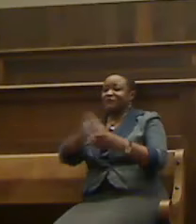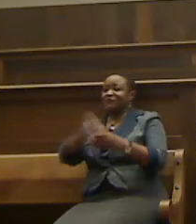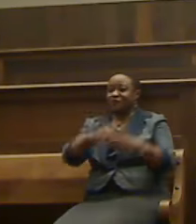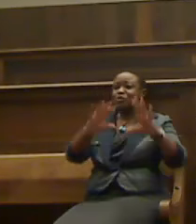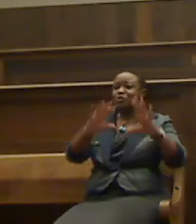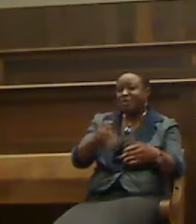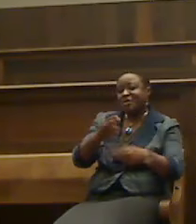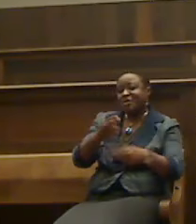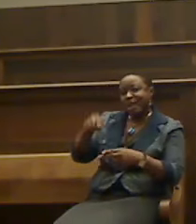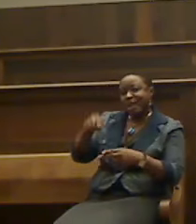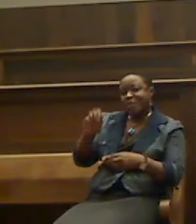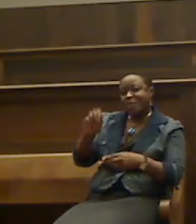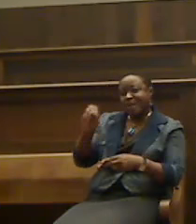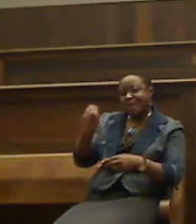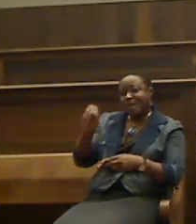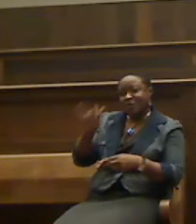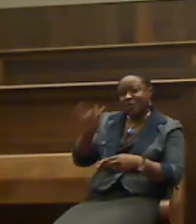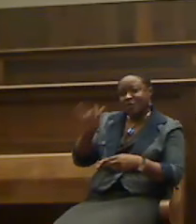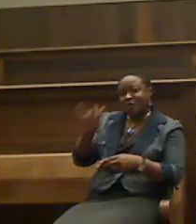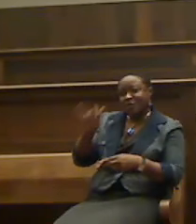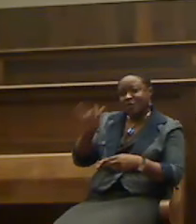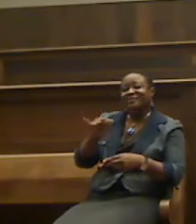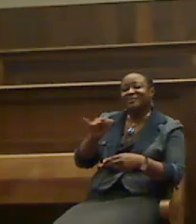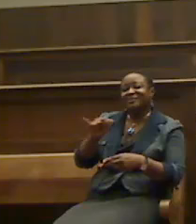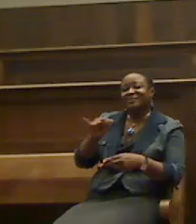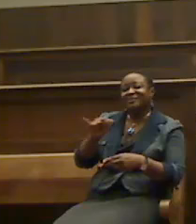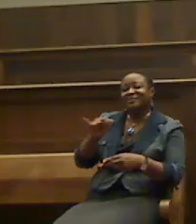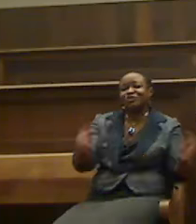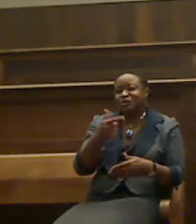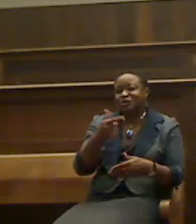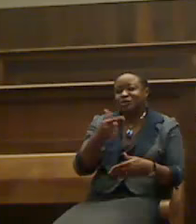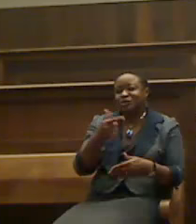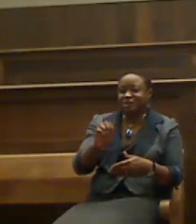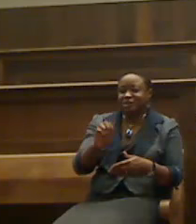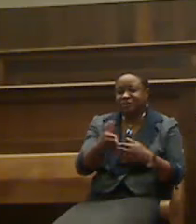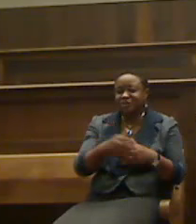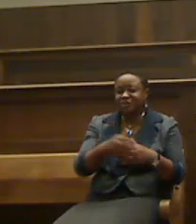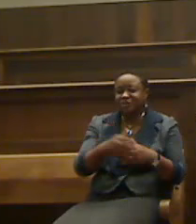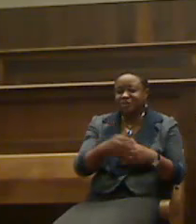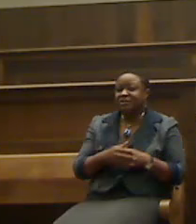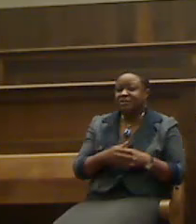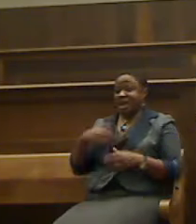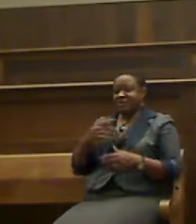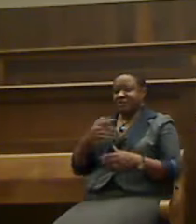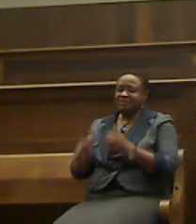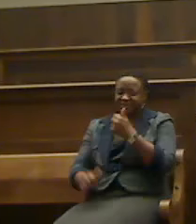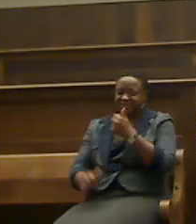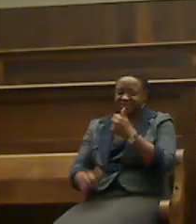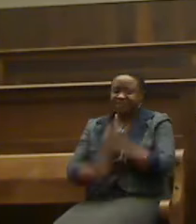Bounty, which is introducing the fish. I think it's extremely dangerous for health and the